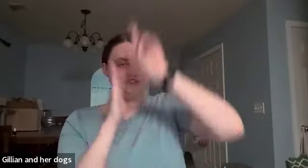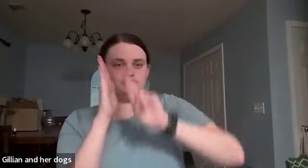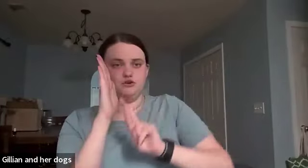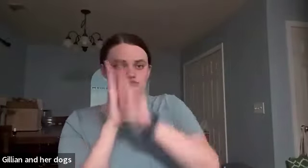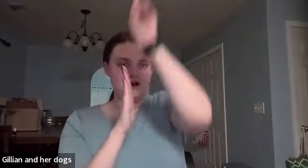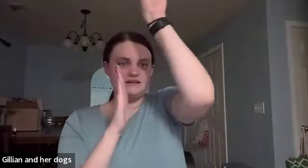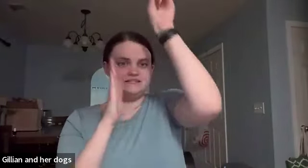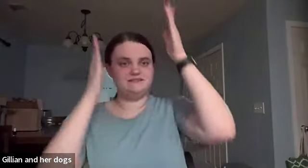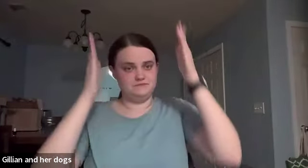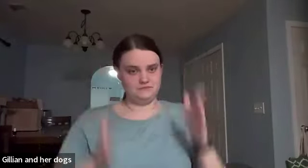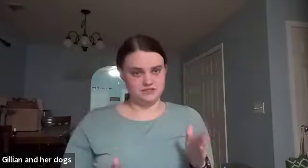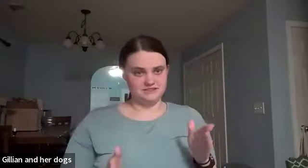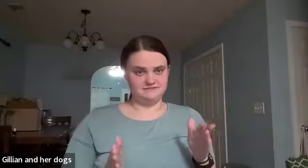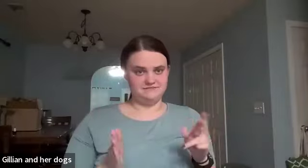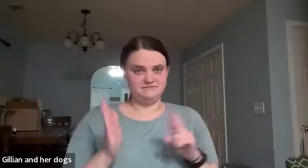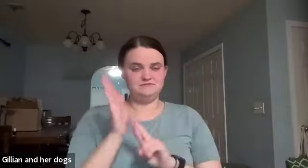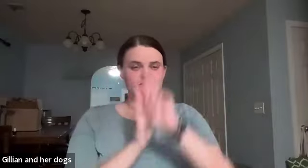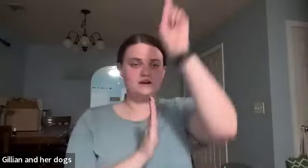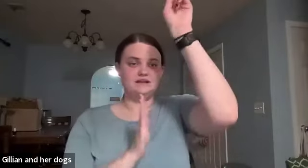So you'll go rocket, person,